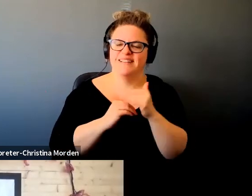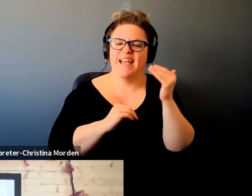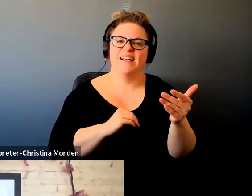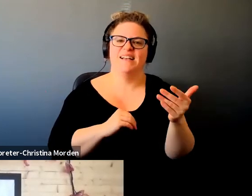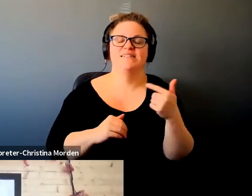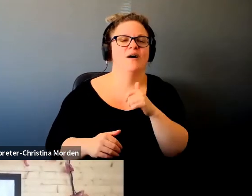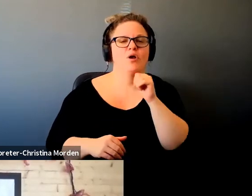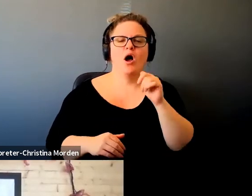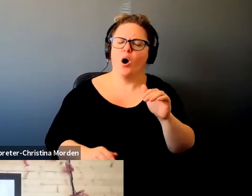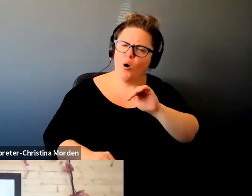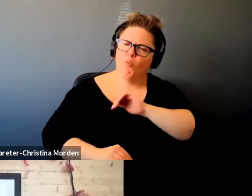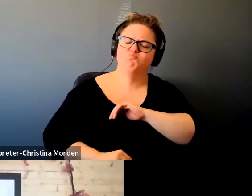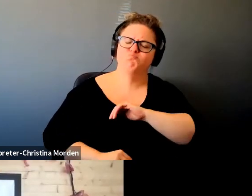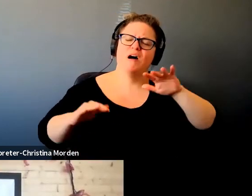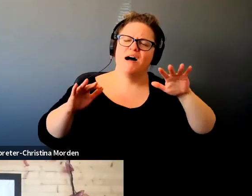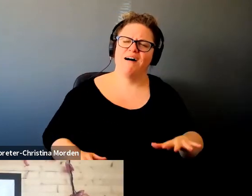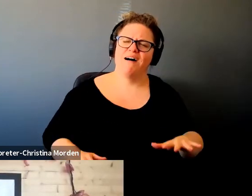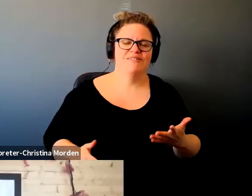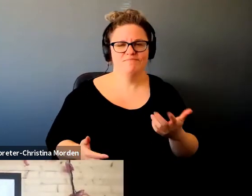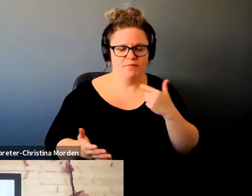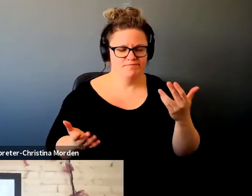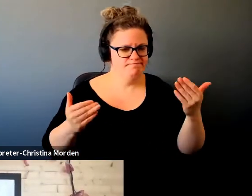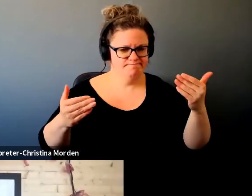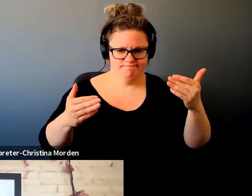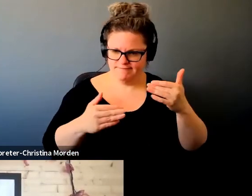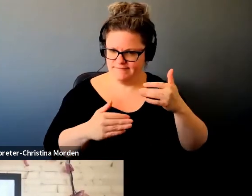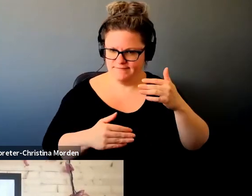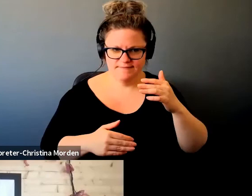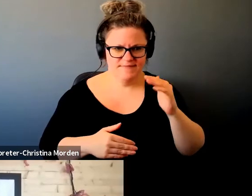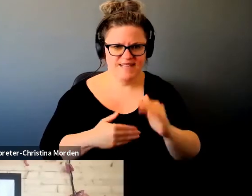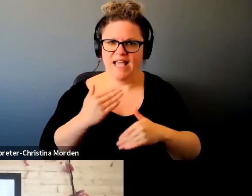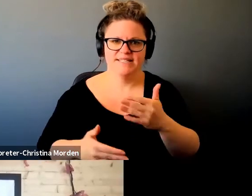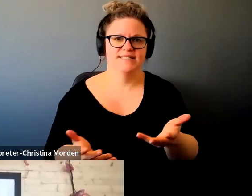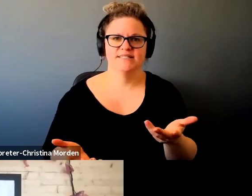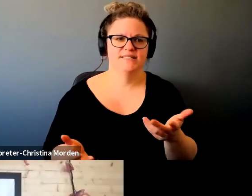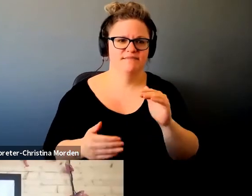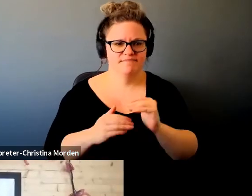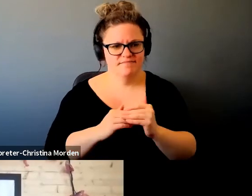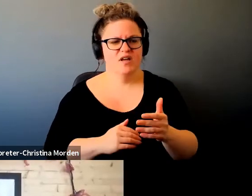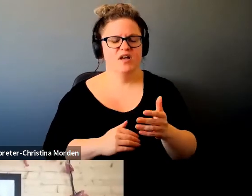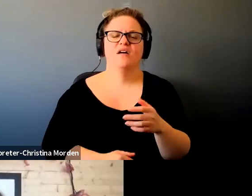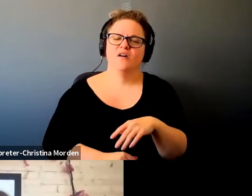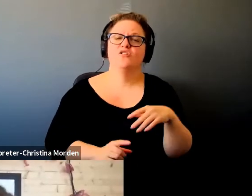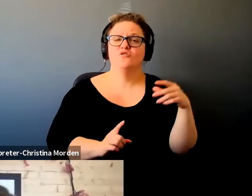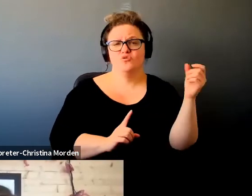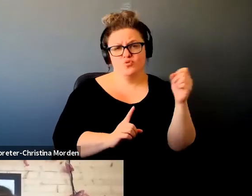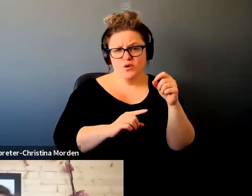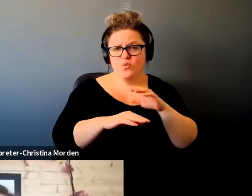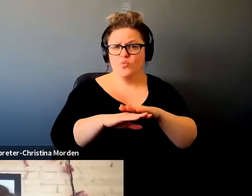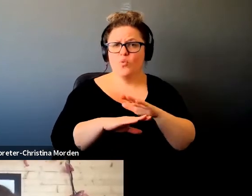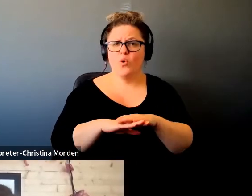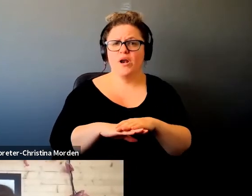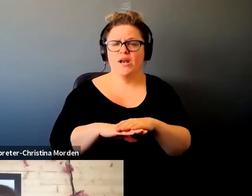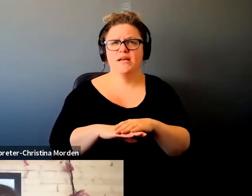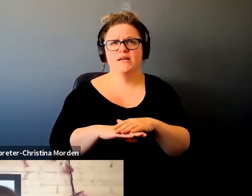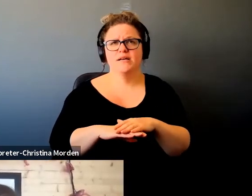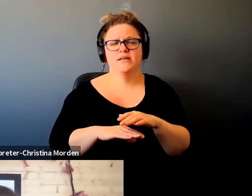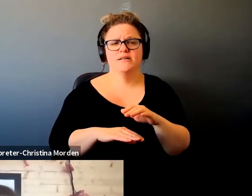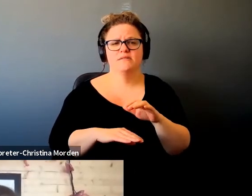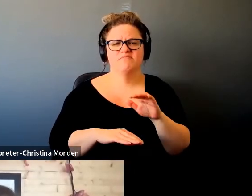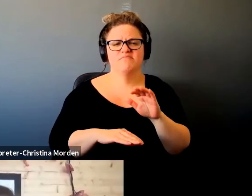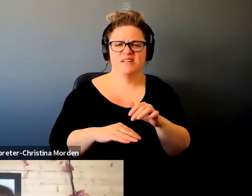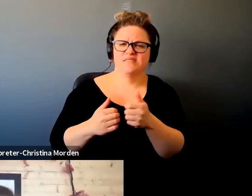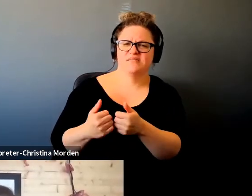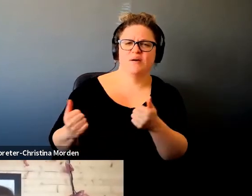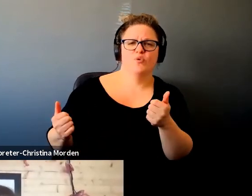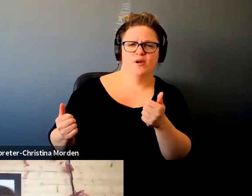next? So unless the piece has like a life of its own, which the Satan piece I think is a standalone piece, and I sort of